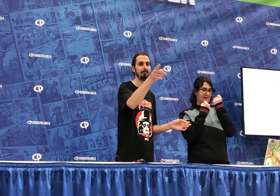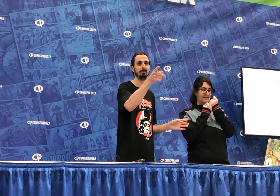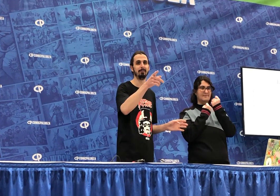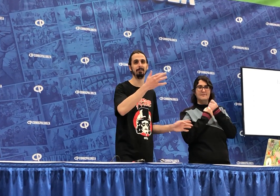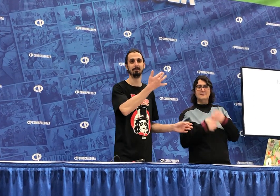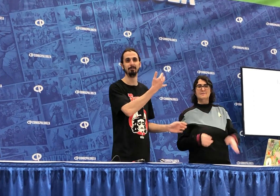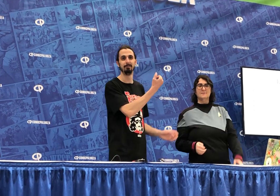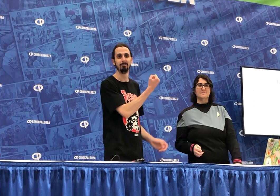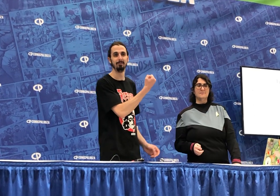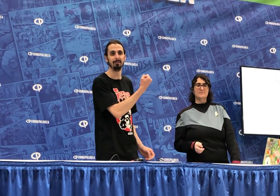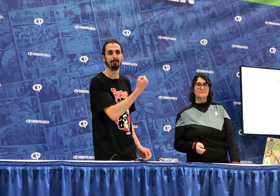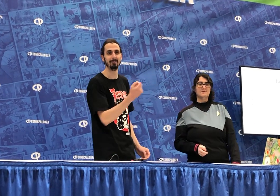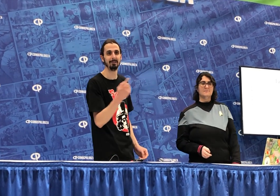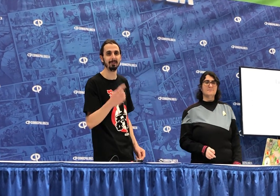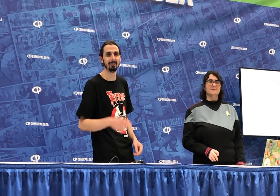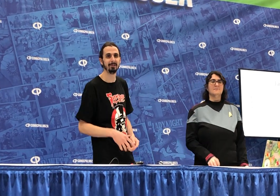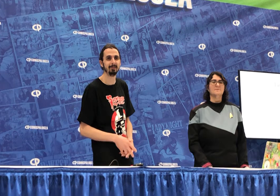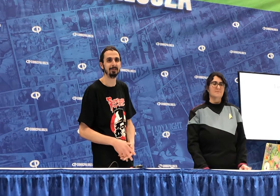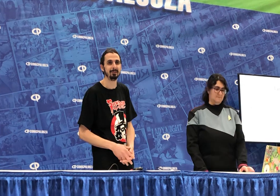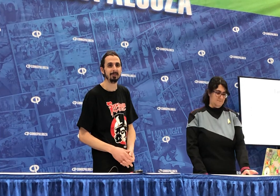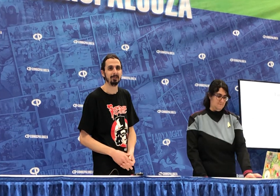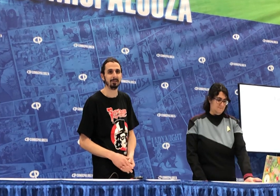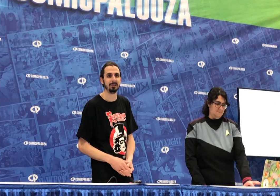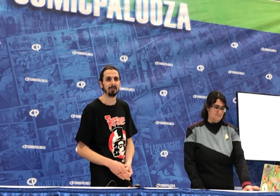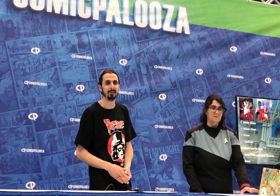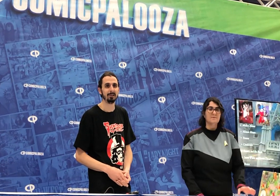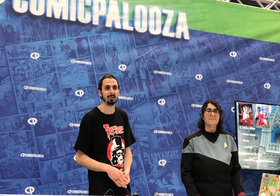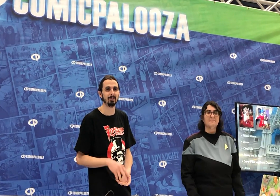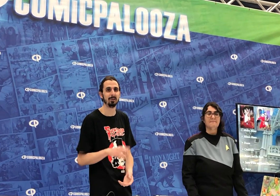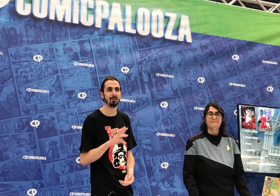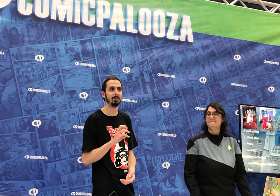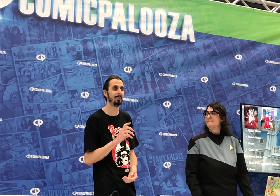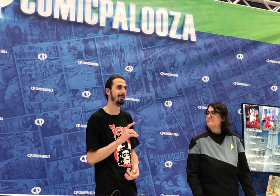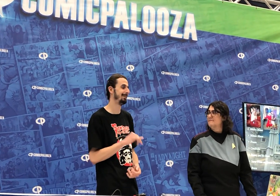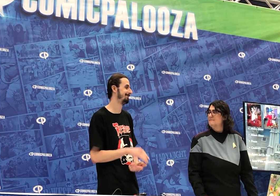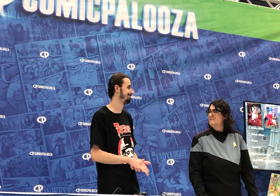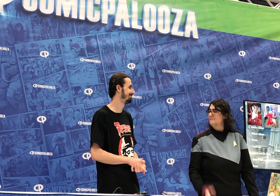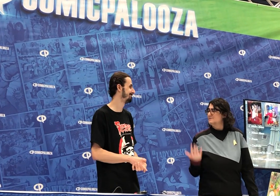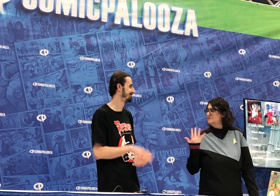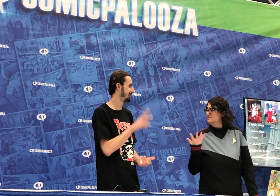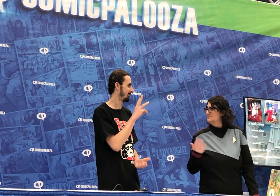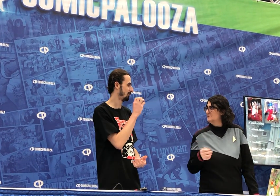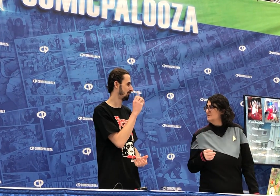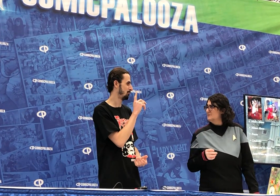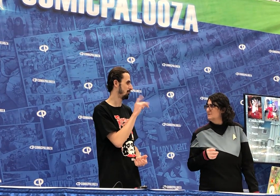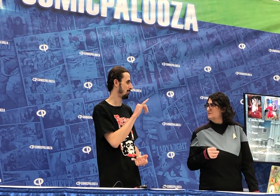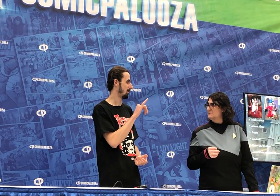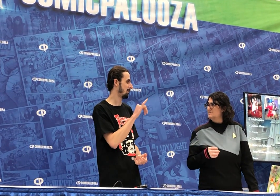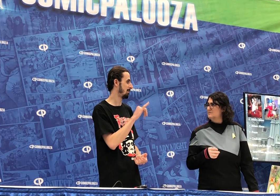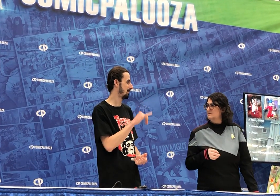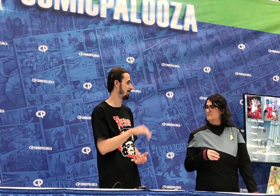All right, oh, wait, we do have a question. What about Woody from Toy Story? Woody?